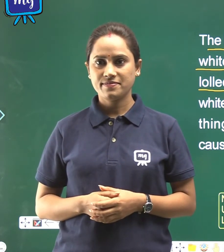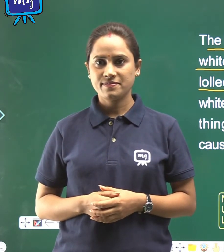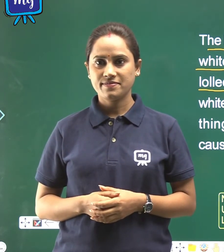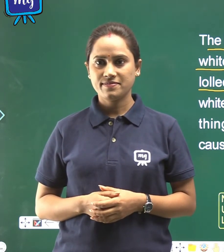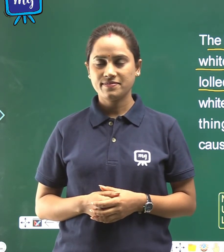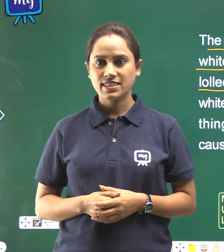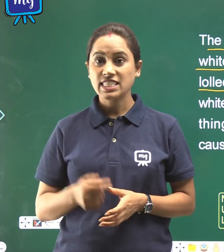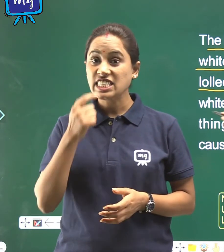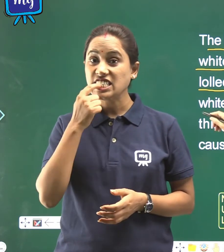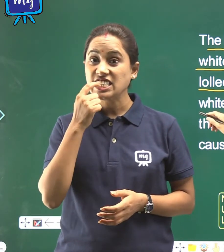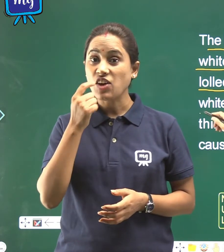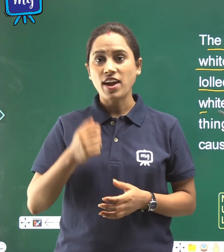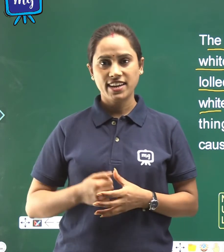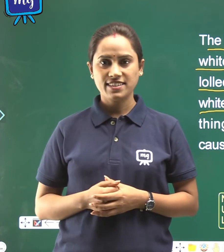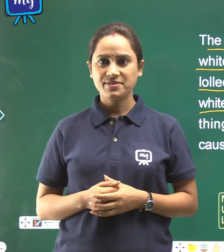The whiteness